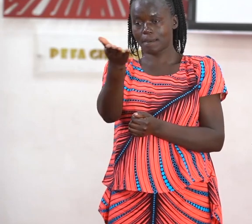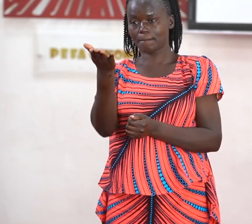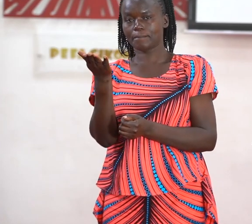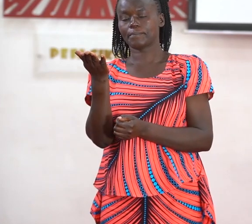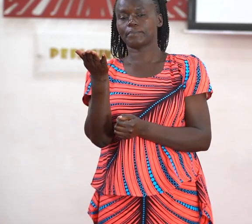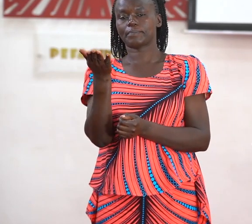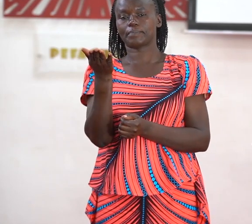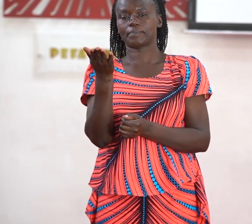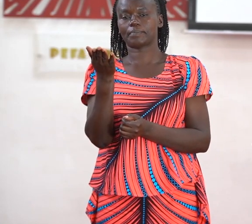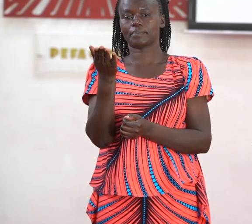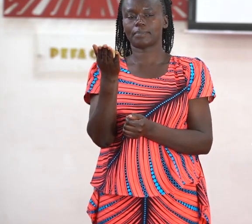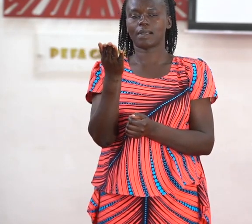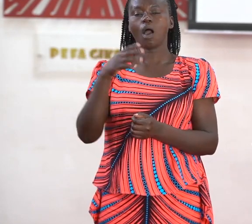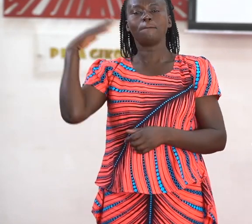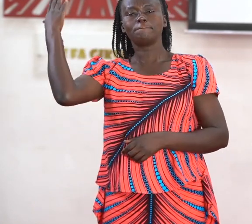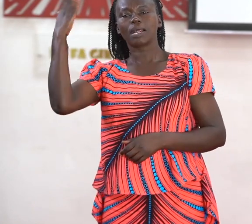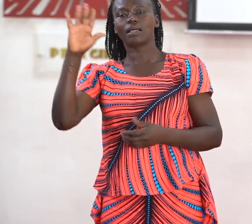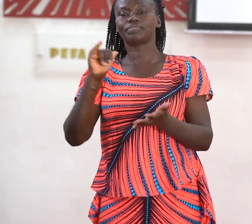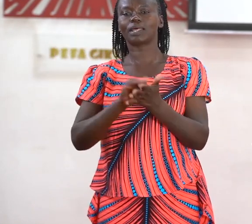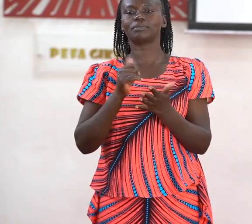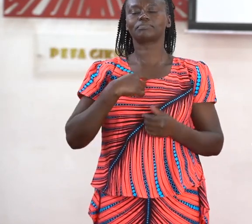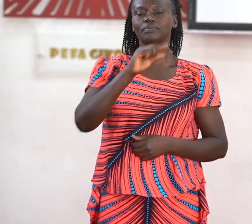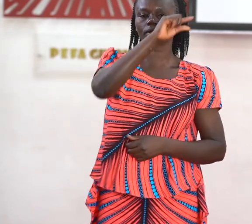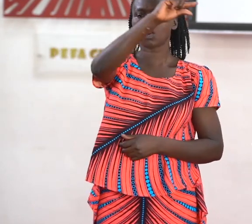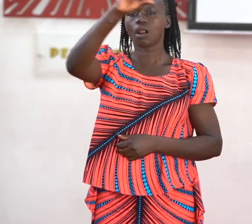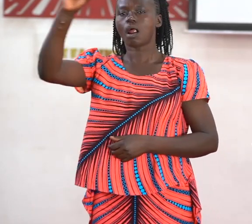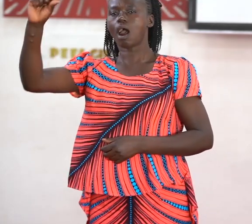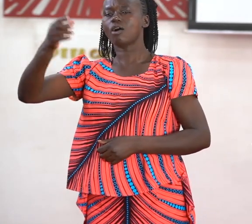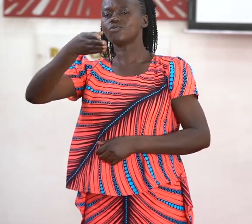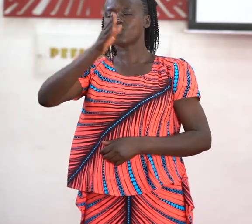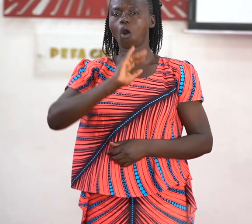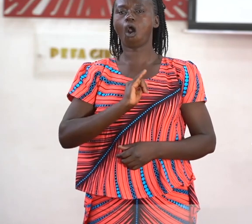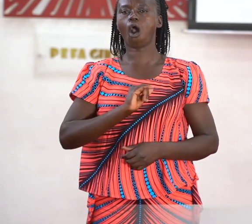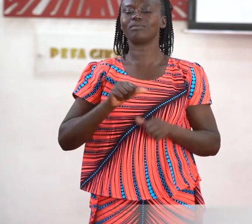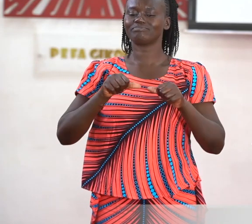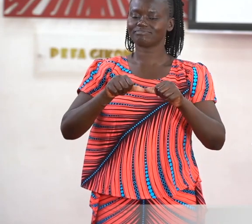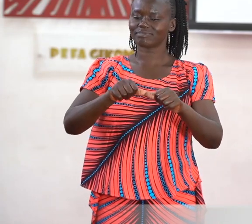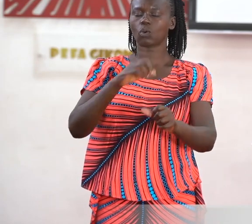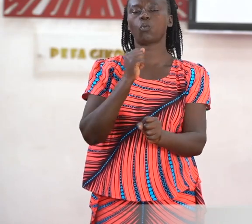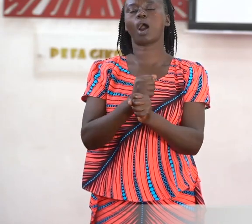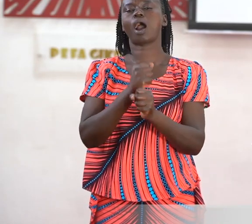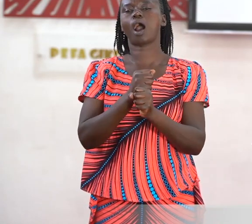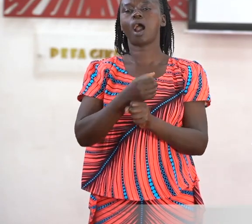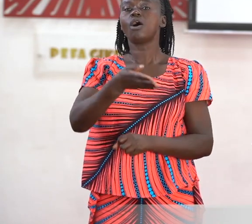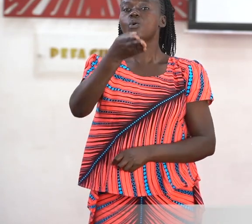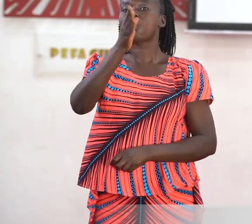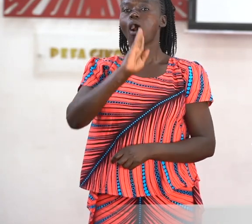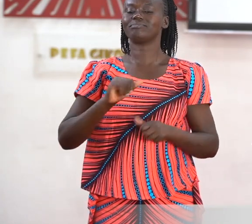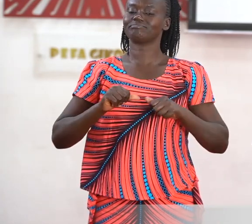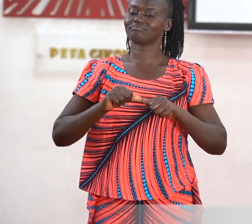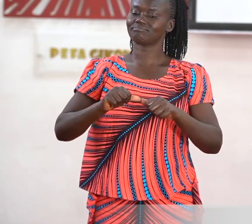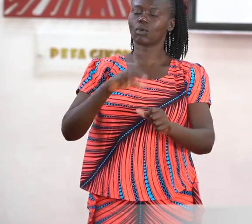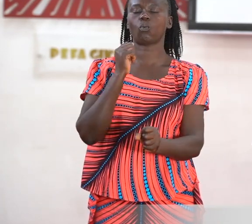a sermon that I have titled, God is Still at work. God is still at work.